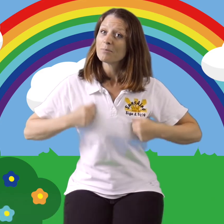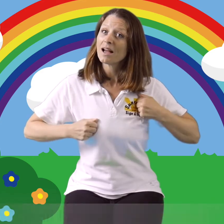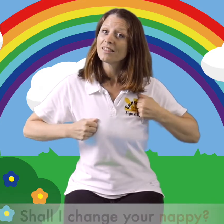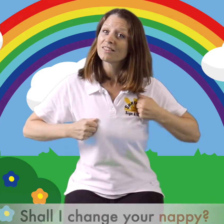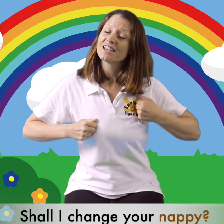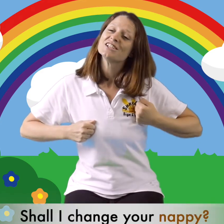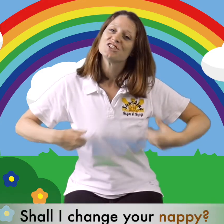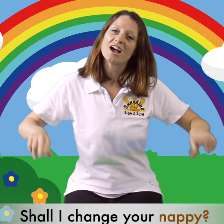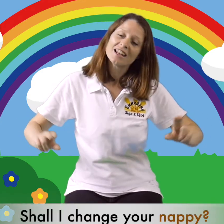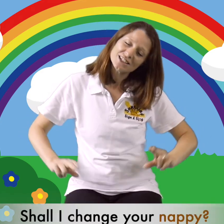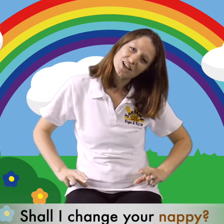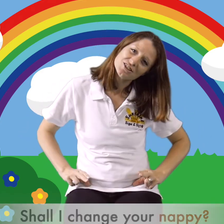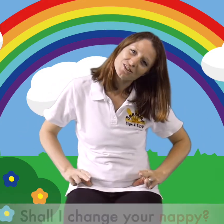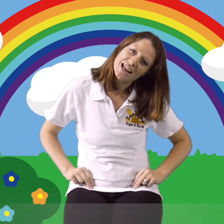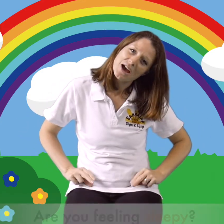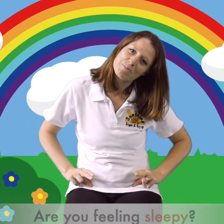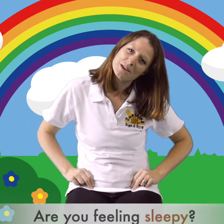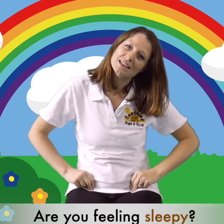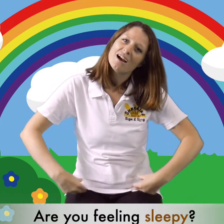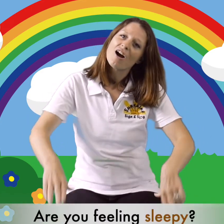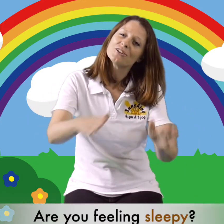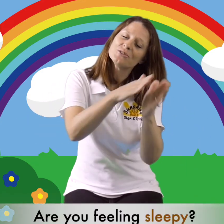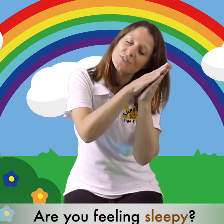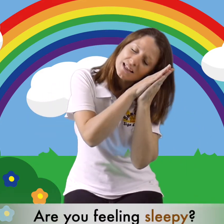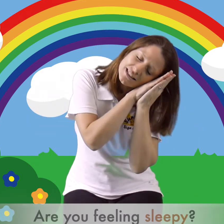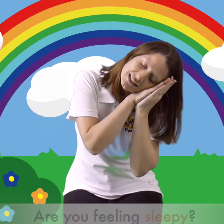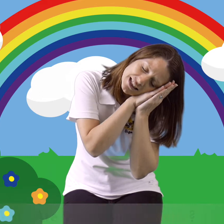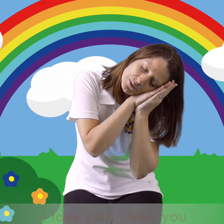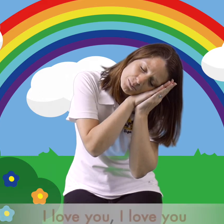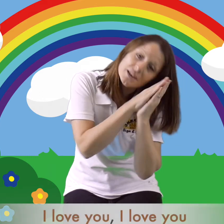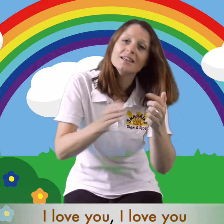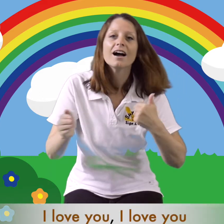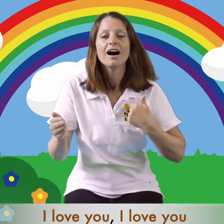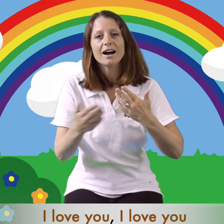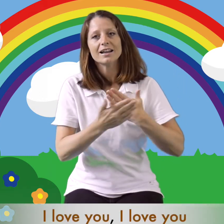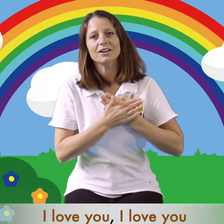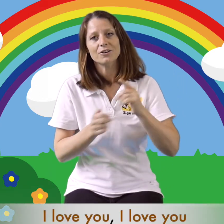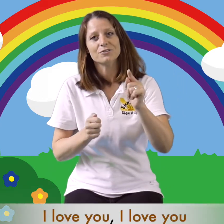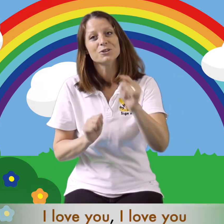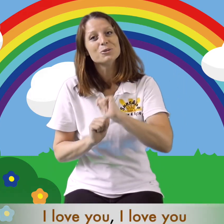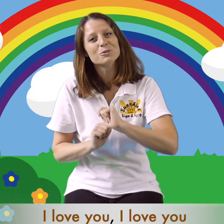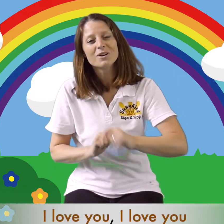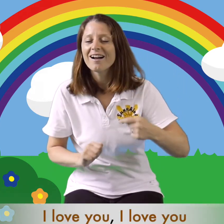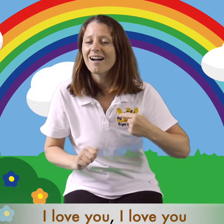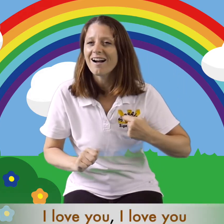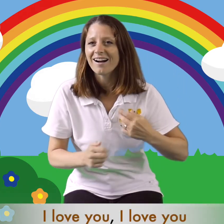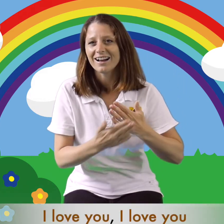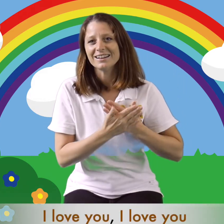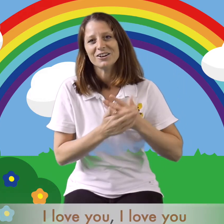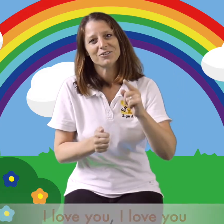bop. Shall I change your nappy? Are you feeling sleepy? I love you, I love